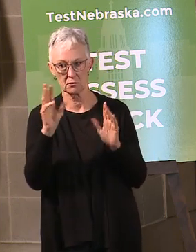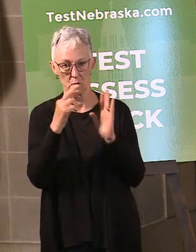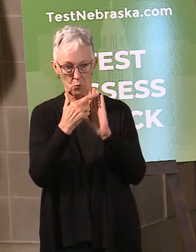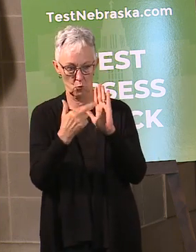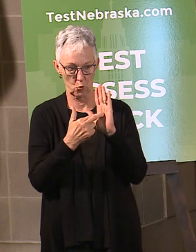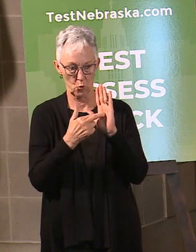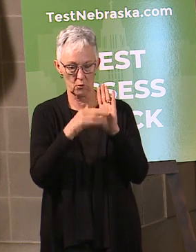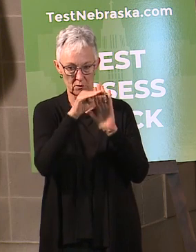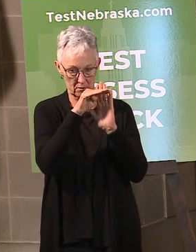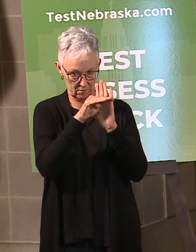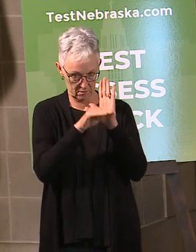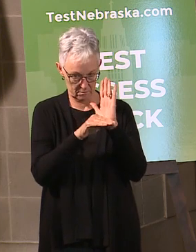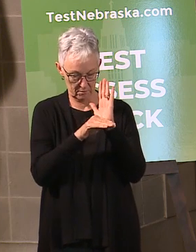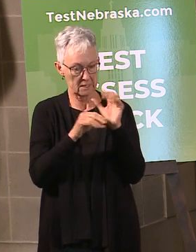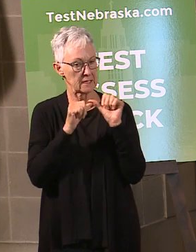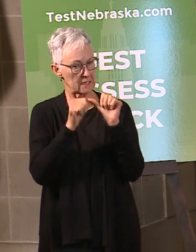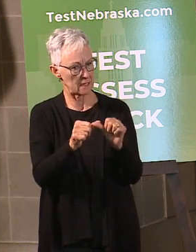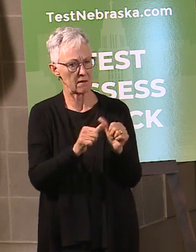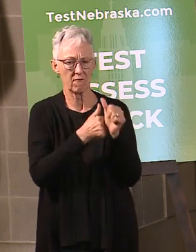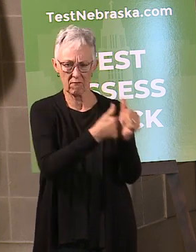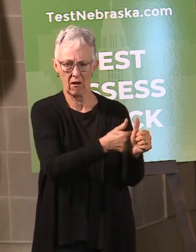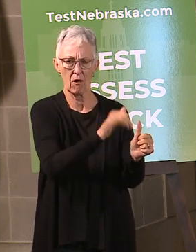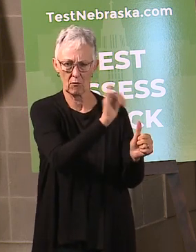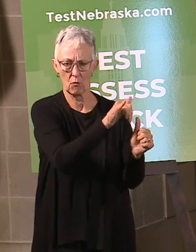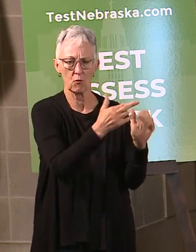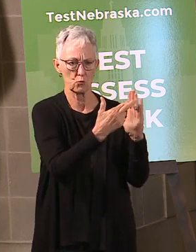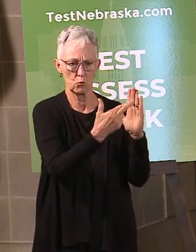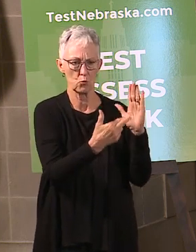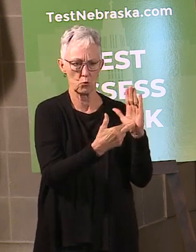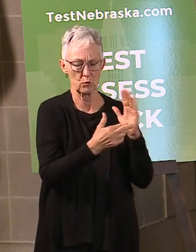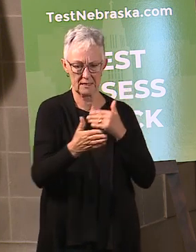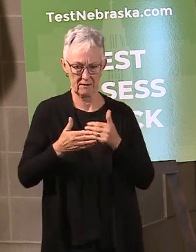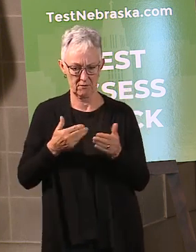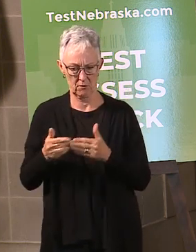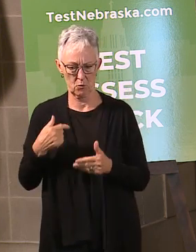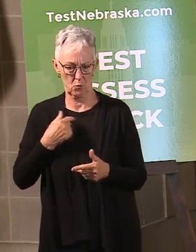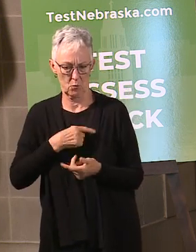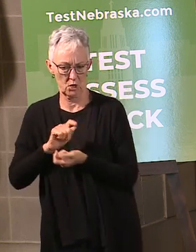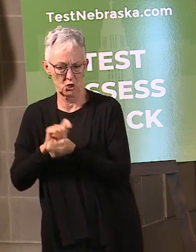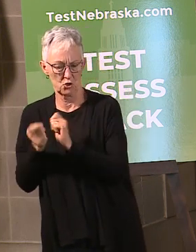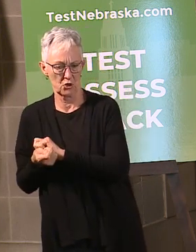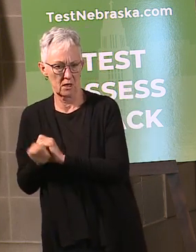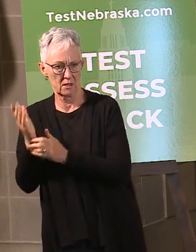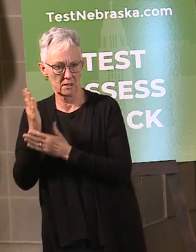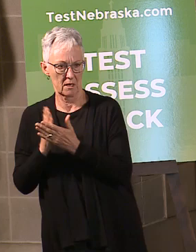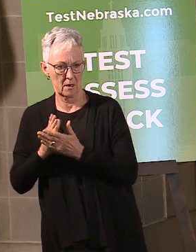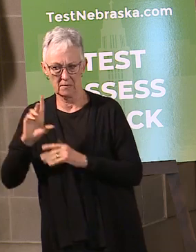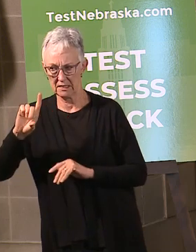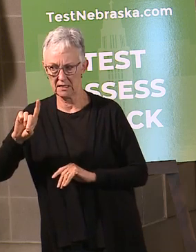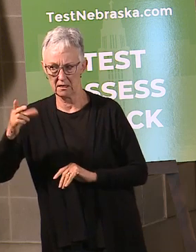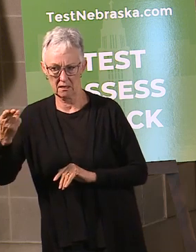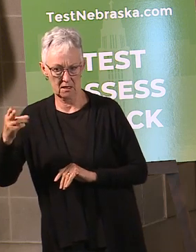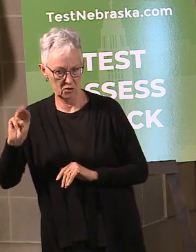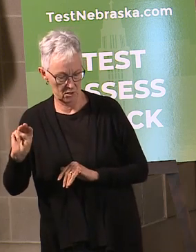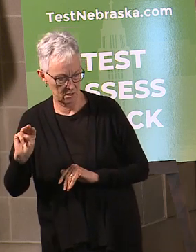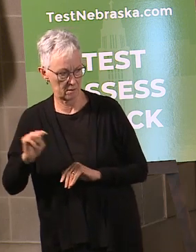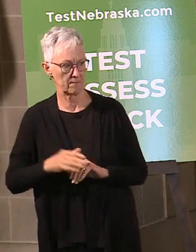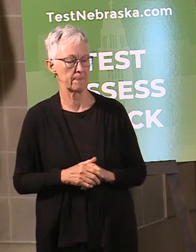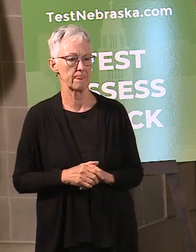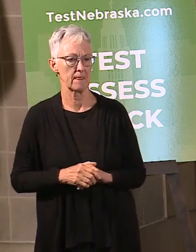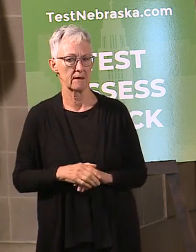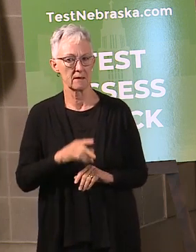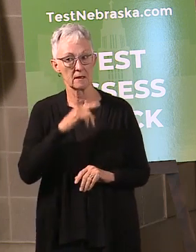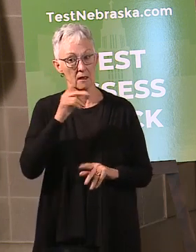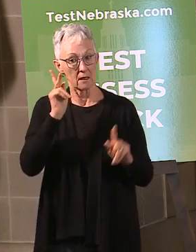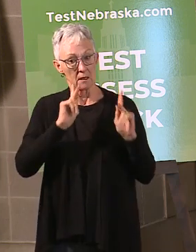to continue to follow those rules and use good common sense here. I want to let people know that the sacrifices they